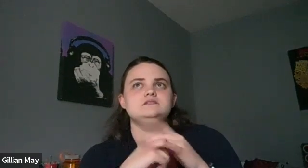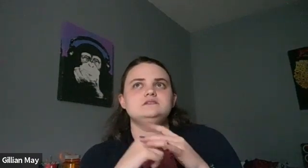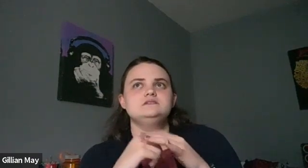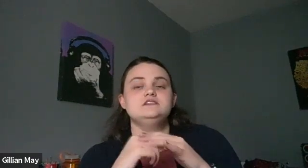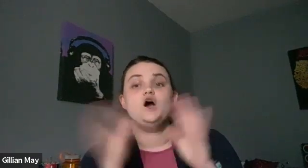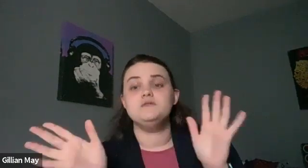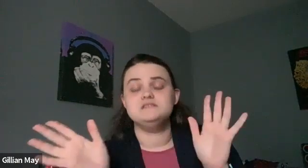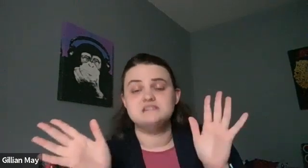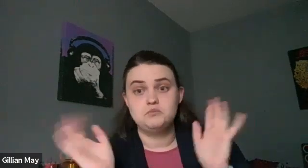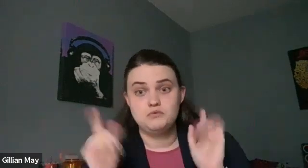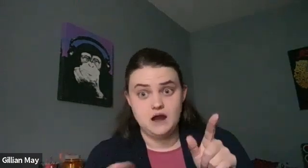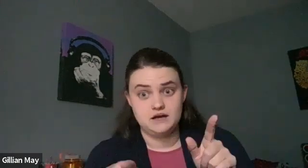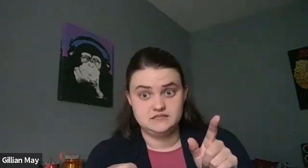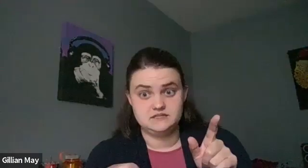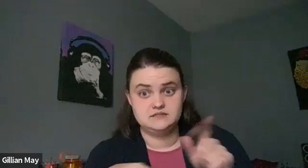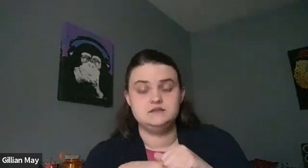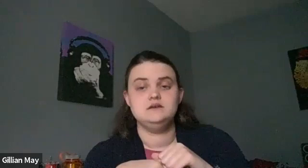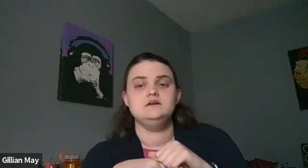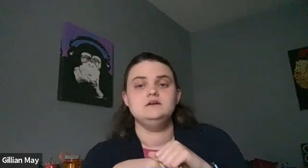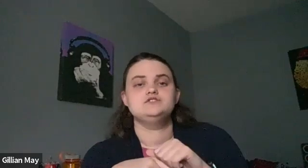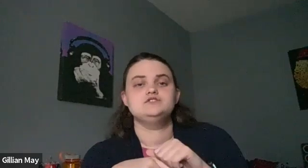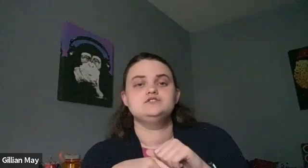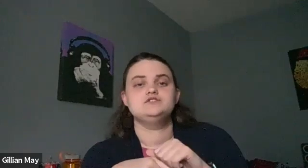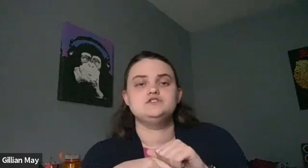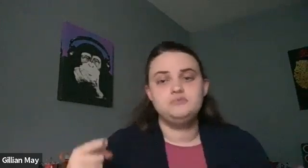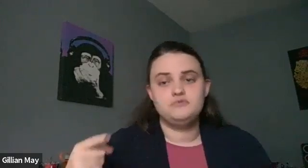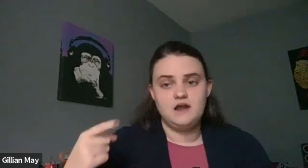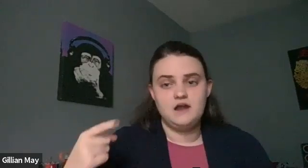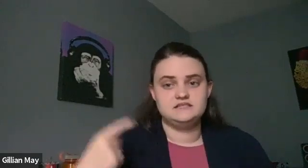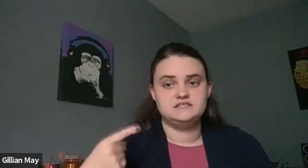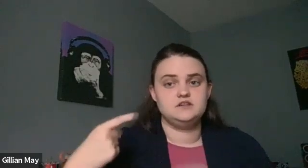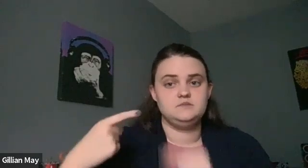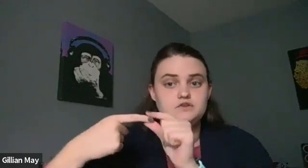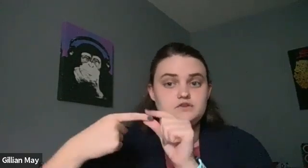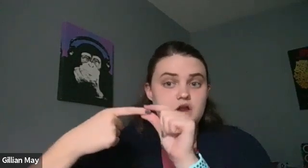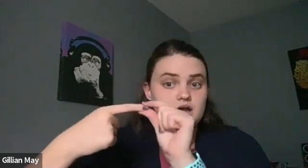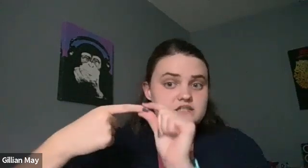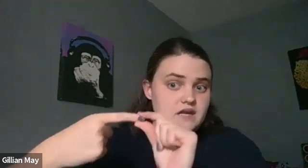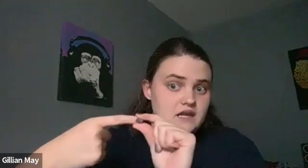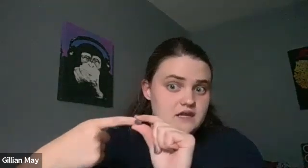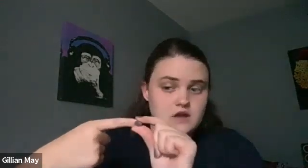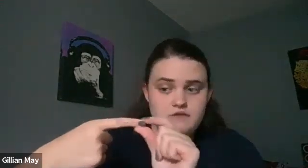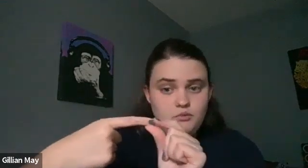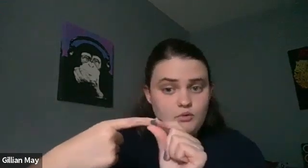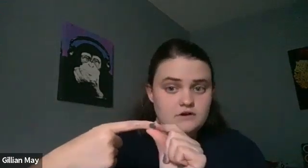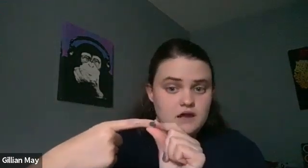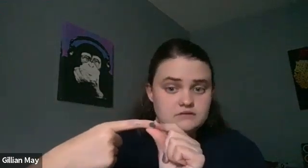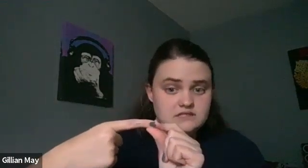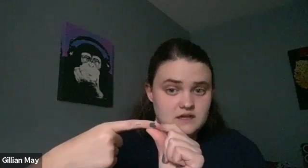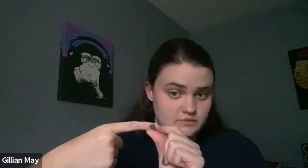let's see. Oh, the sign for practice. So the sign for practice is going to be your non-dominant hand is going to have the pointer out